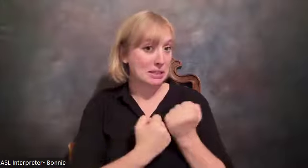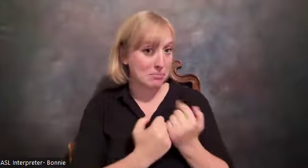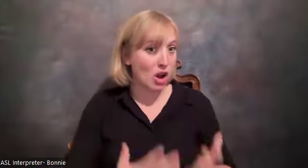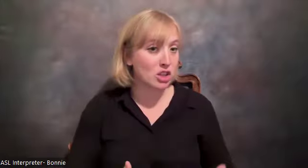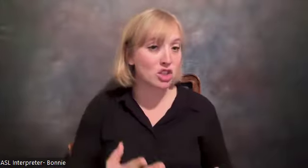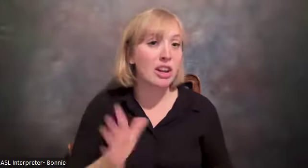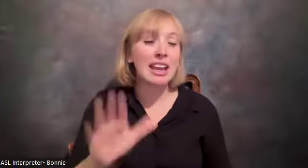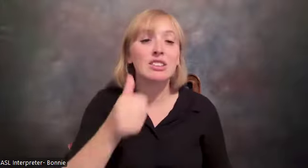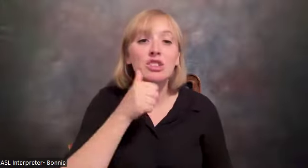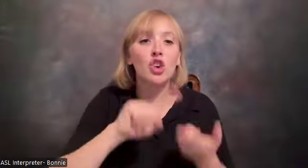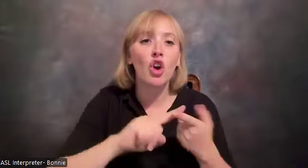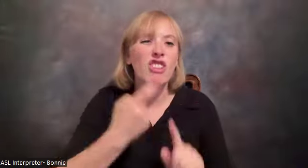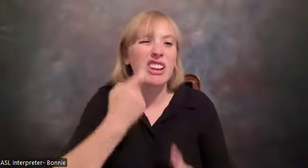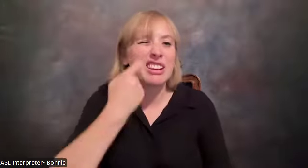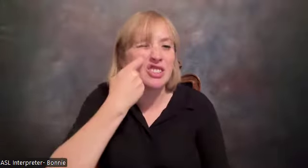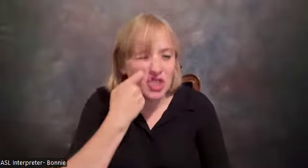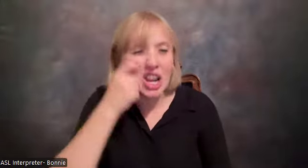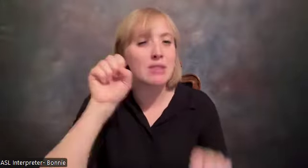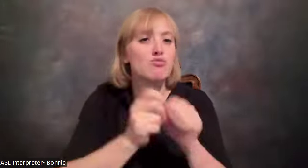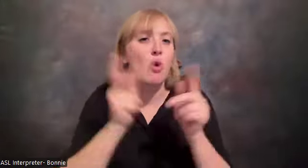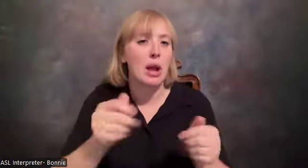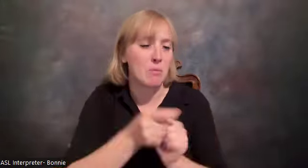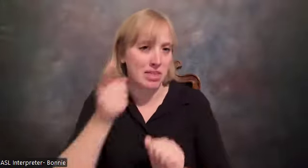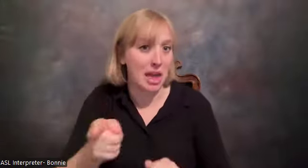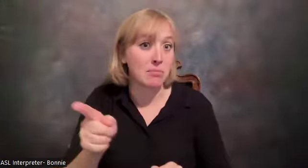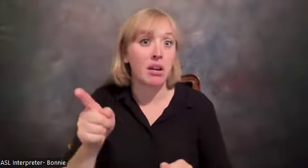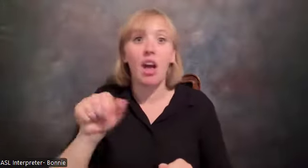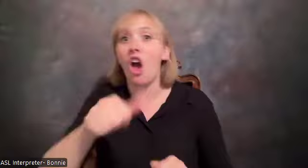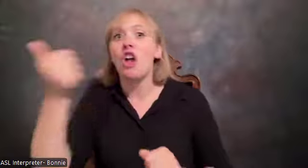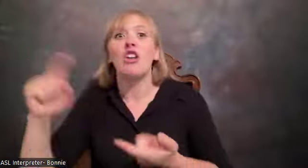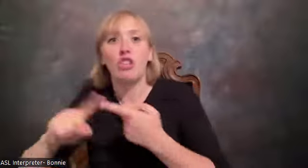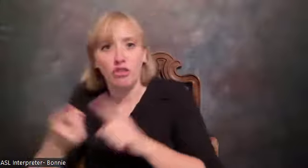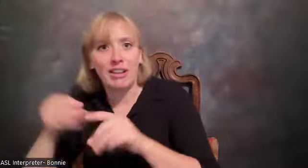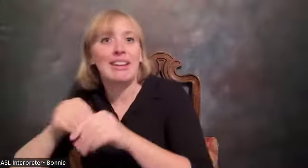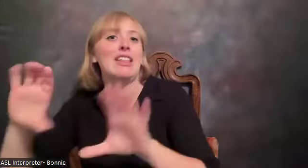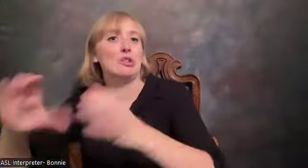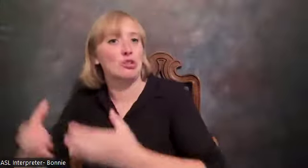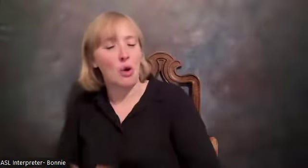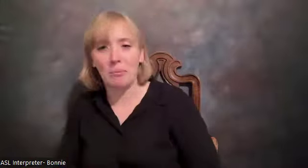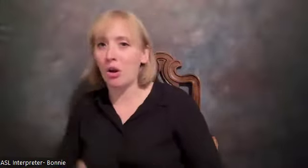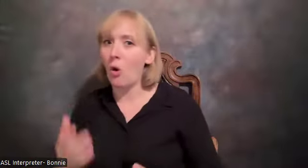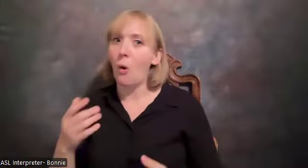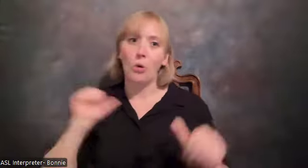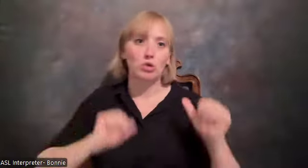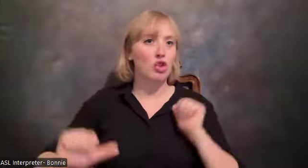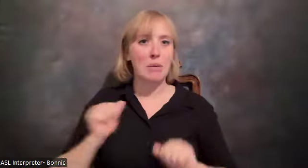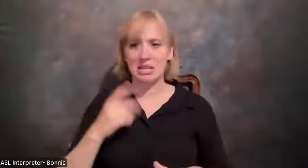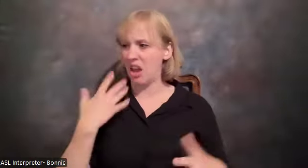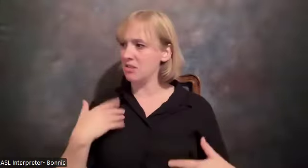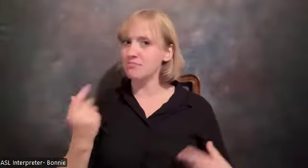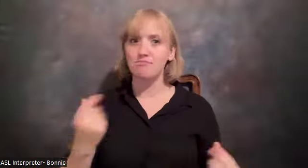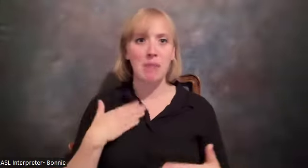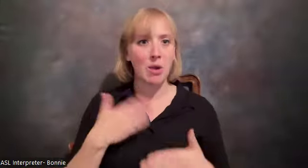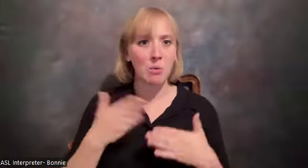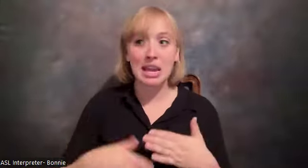This guy's girlfriend had left him the night before for one of his friends in his home group. So he's wondering what he was going to do with his weekend: